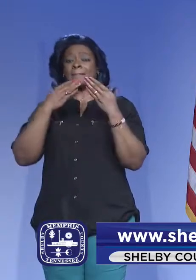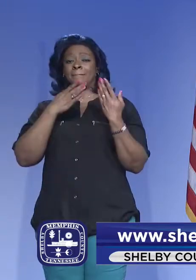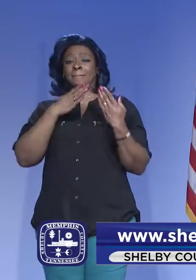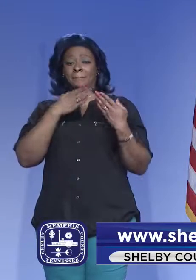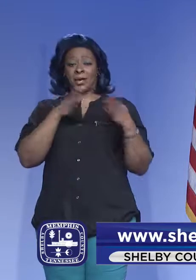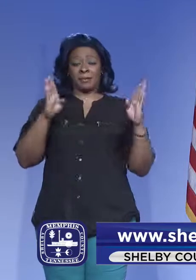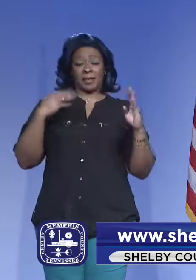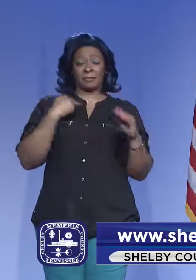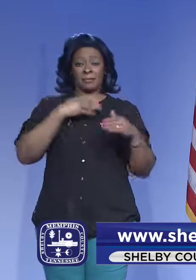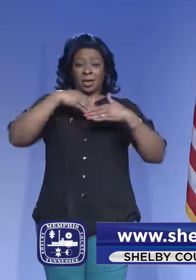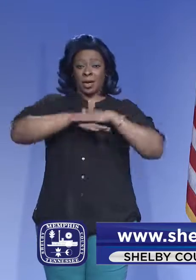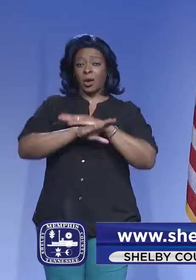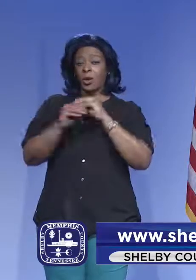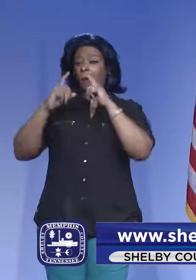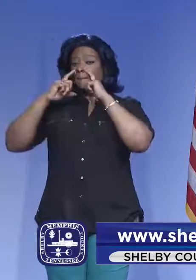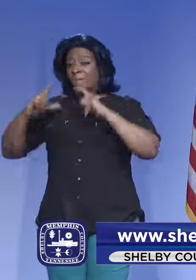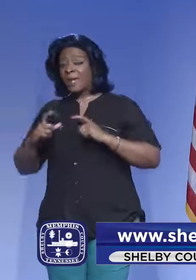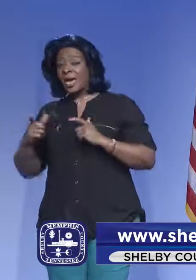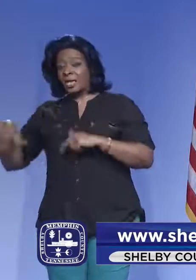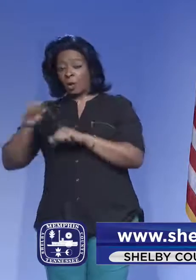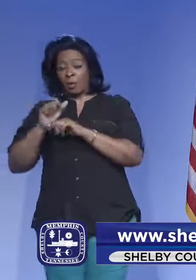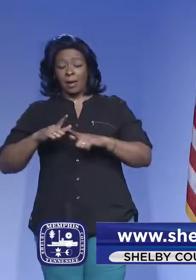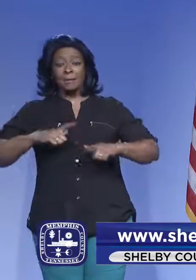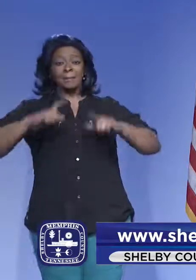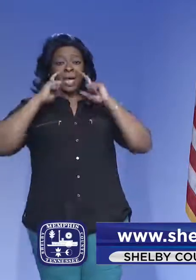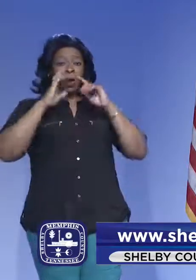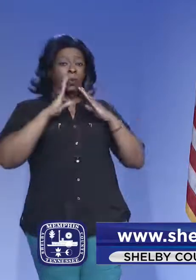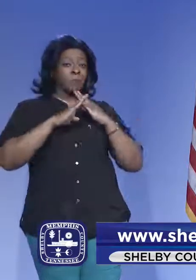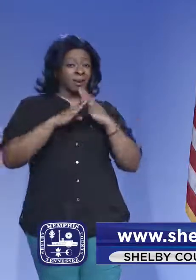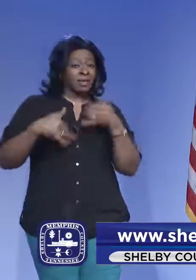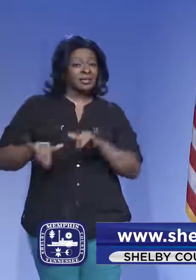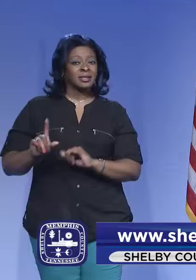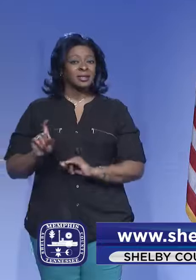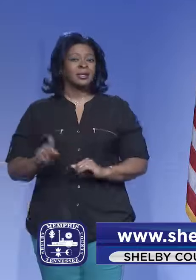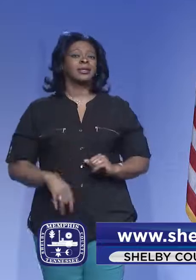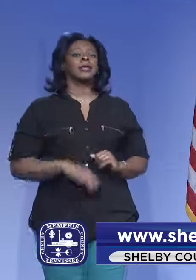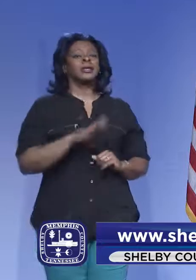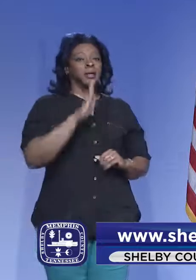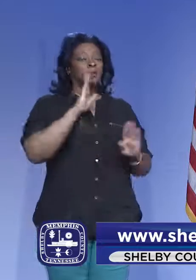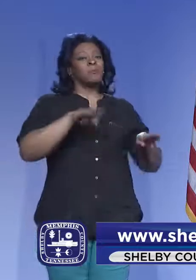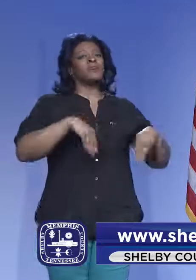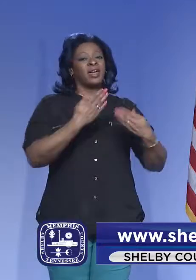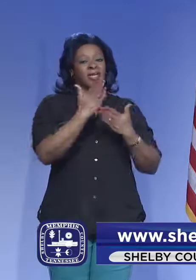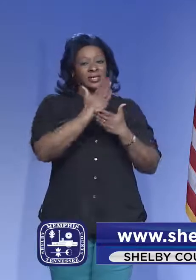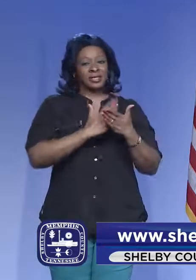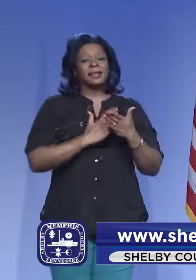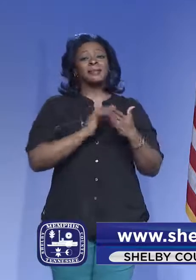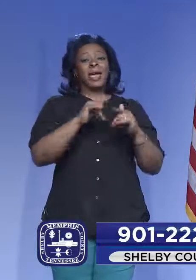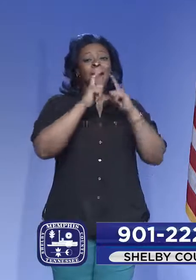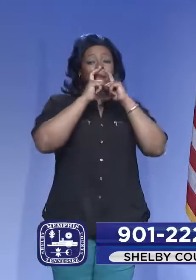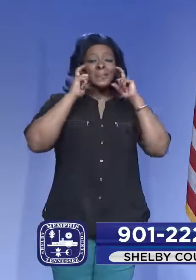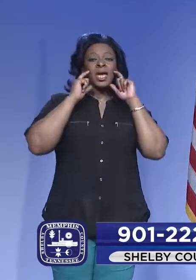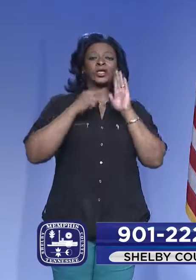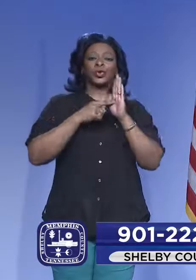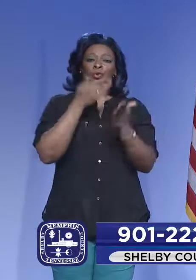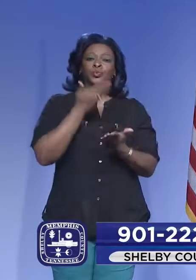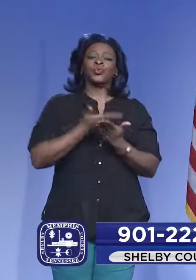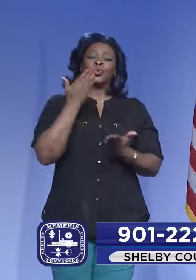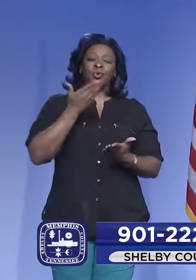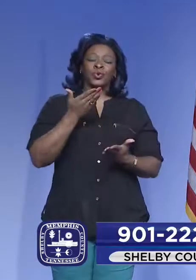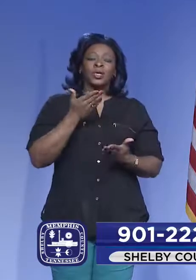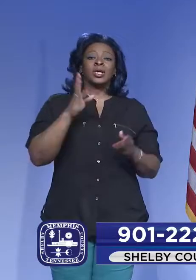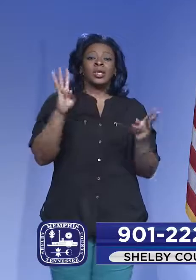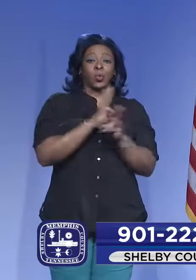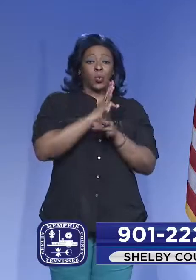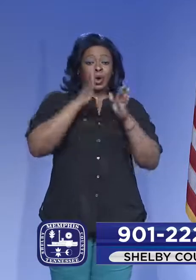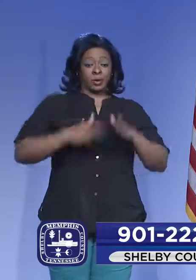unmasked? No, it would provide some. The masks have shown to protect the